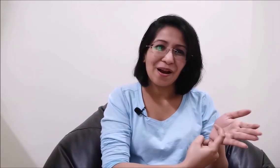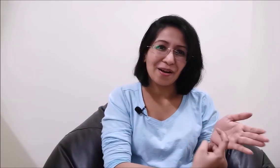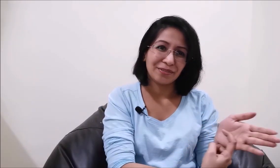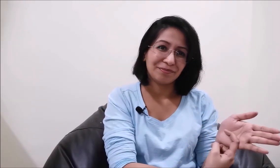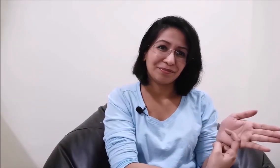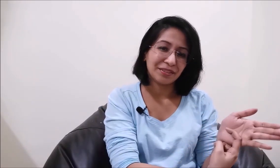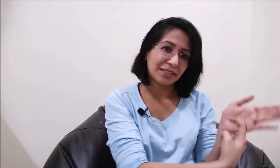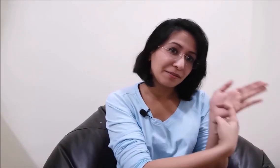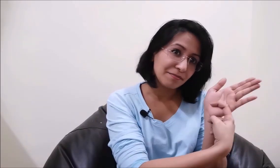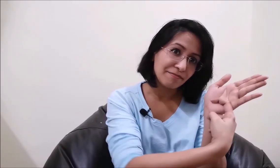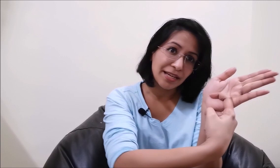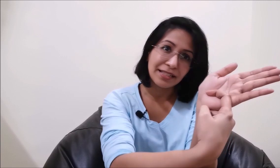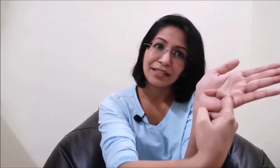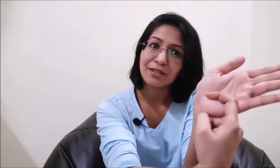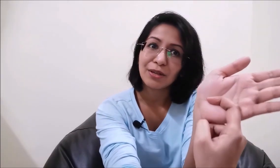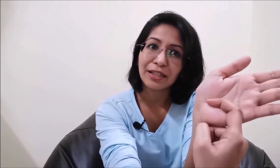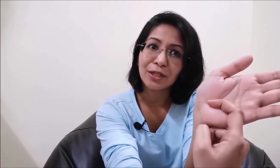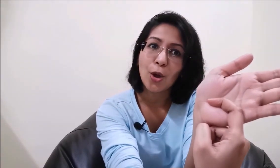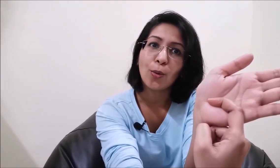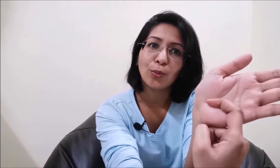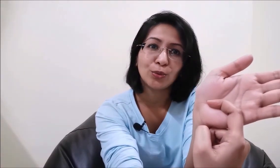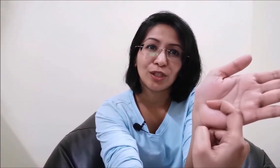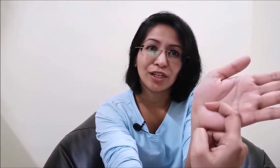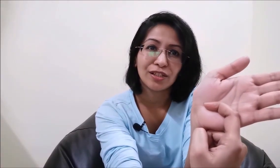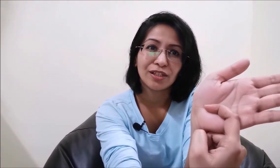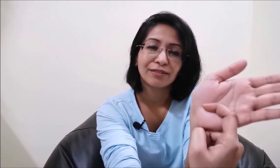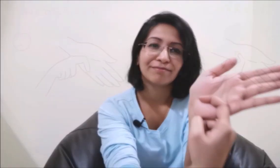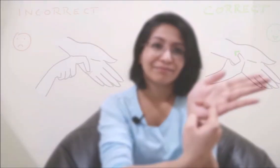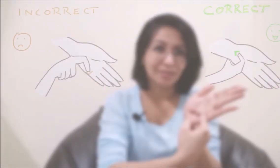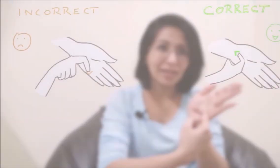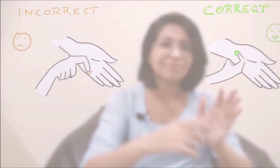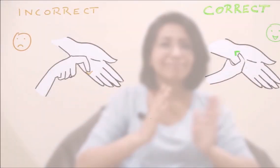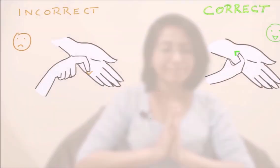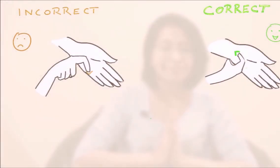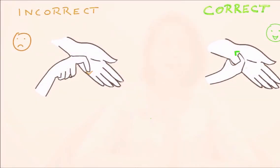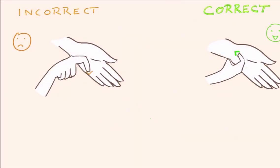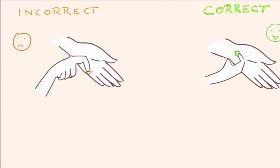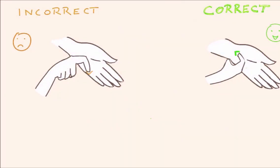R. Pay attention. Look at it closely. Okay.